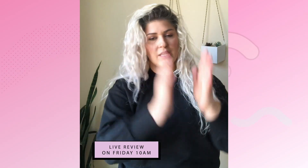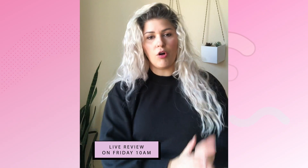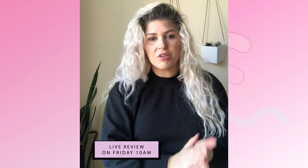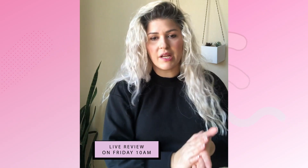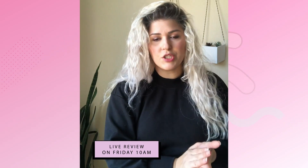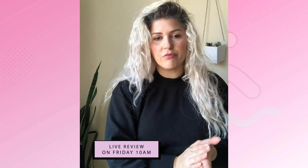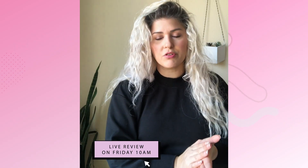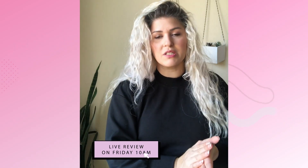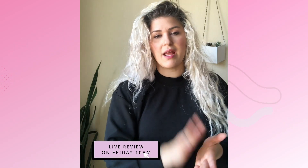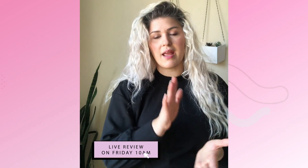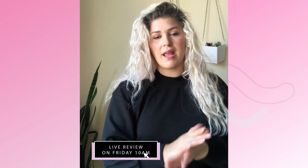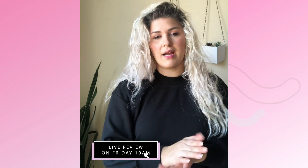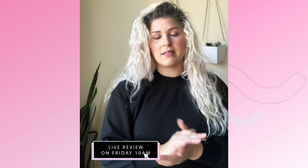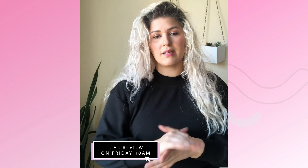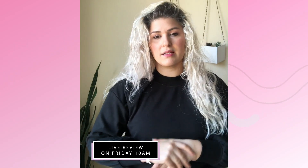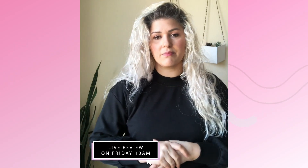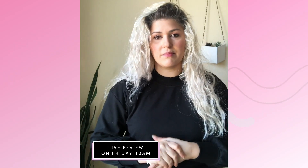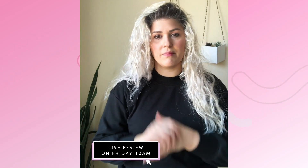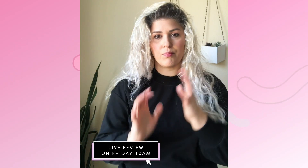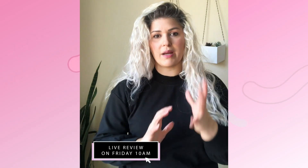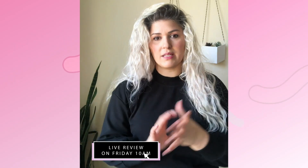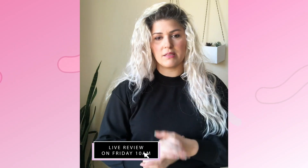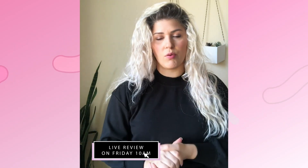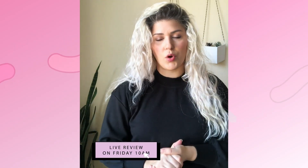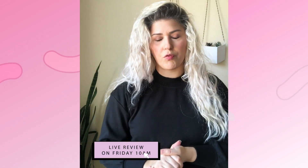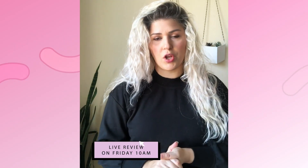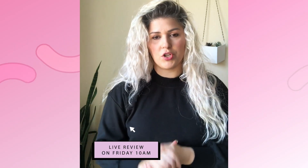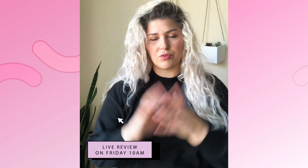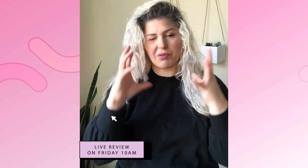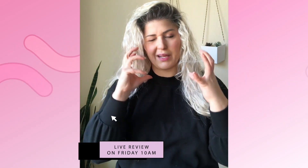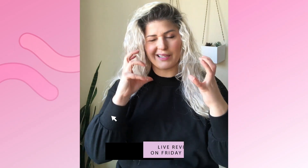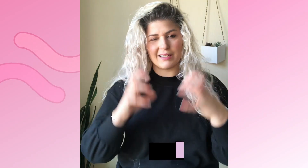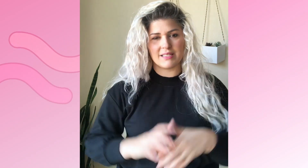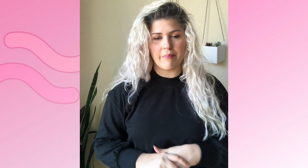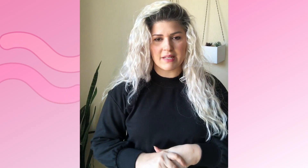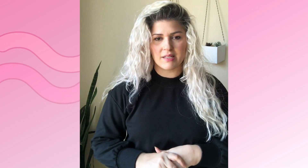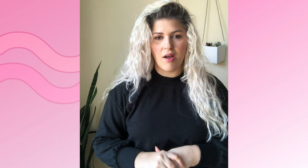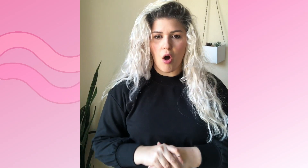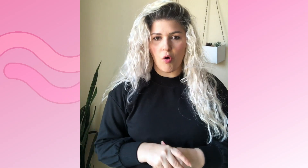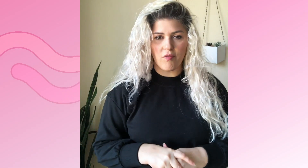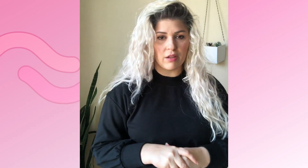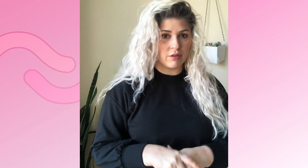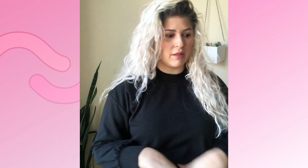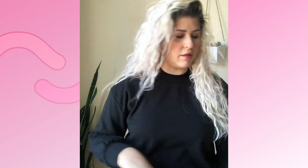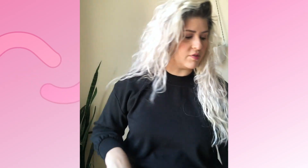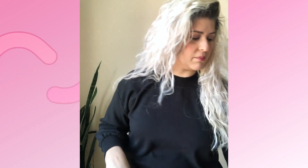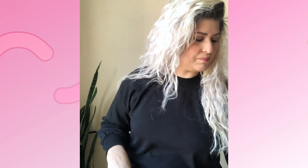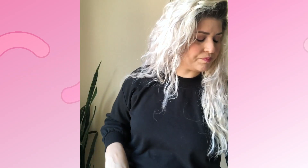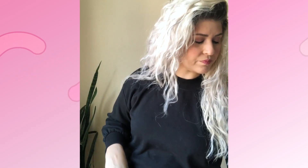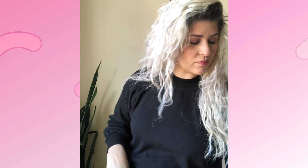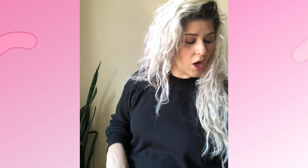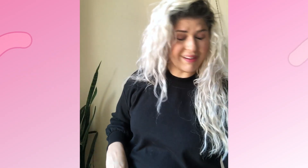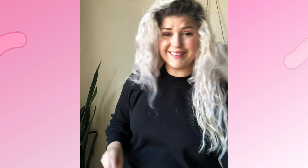you can see all the signs you've learned today and some practice work for you to do to really cement all of that learning that you've